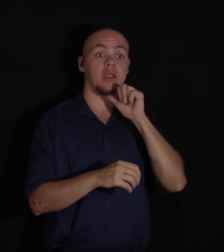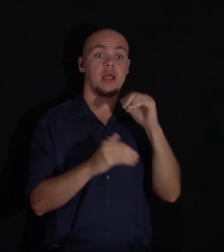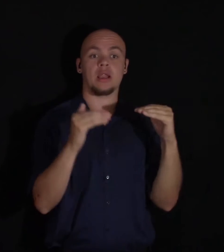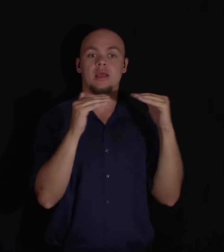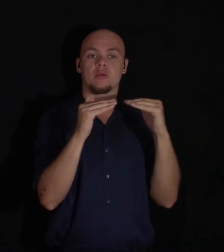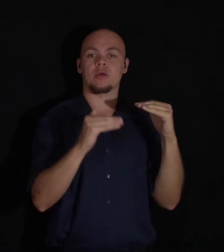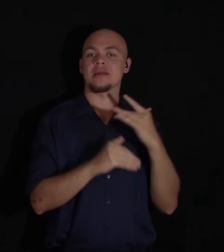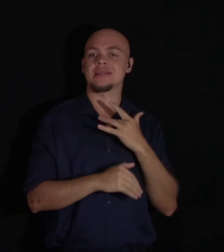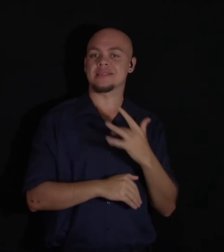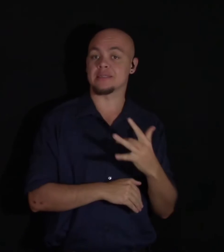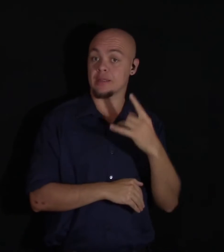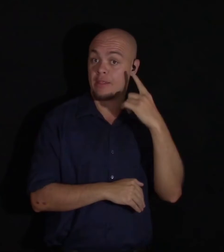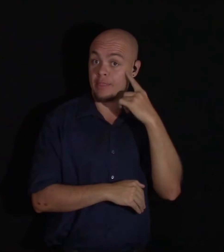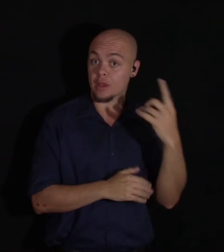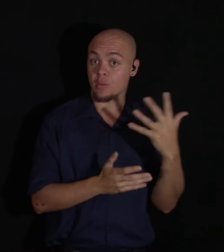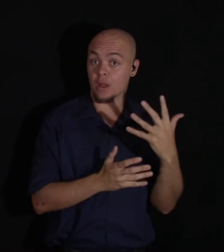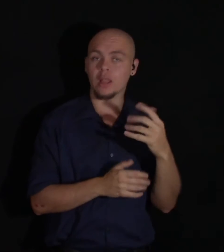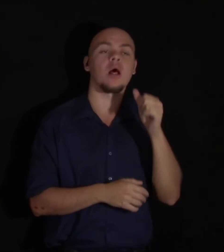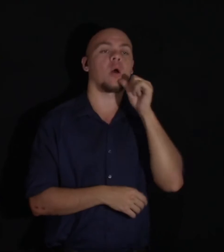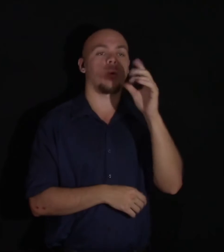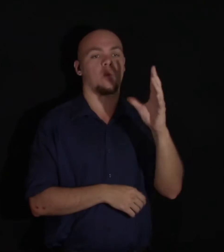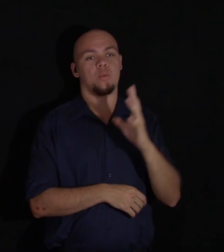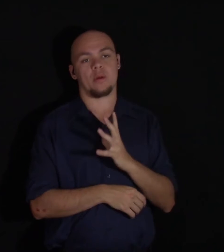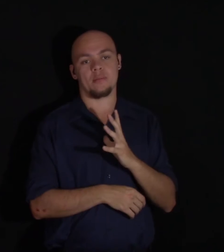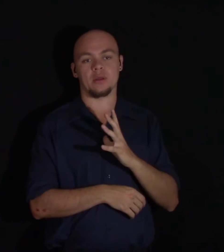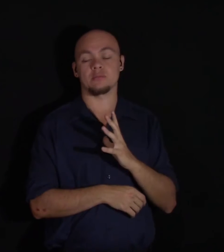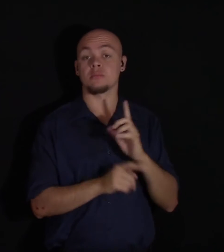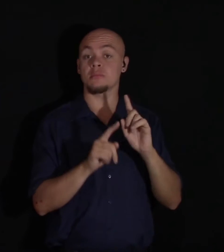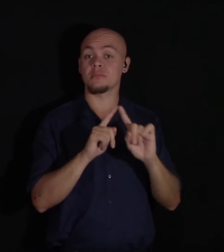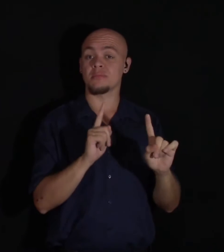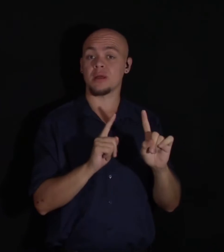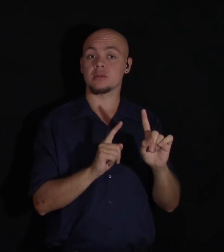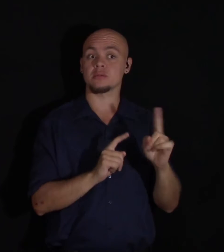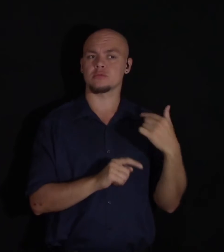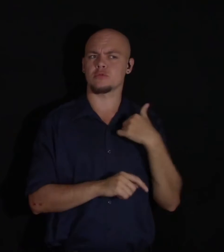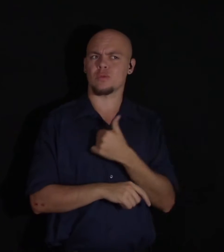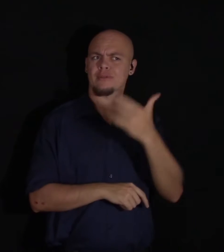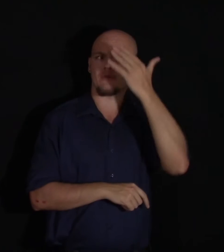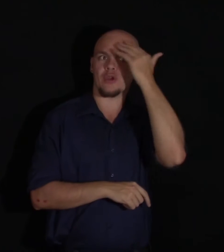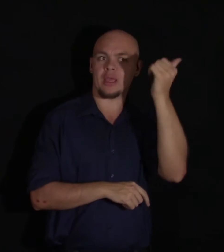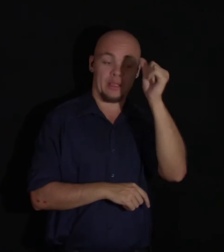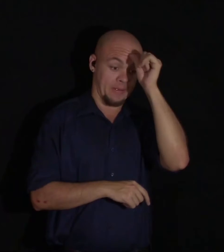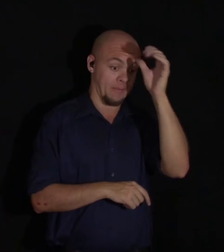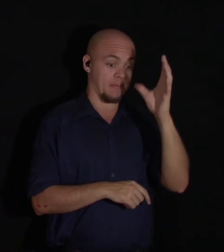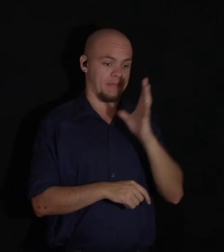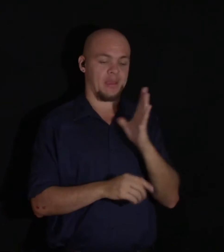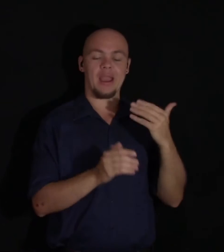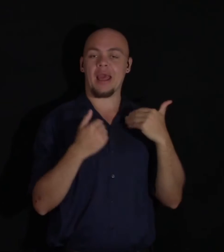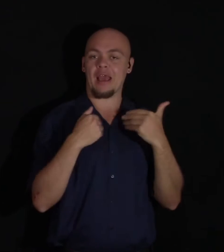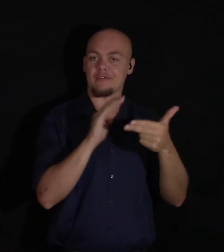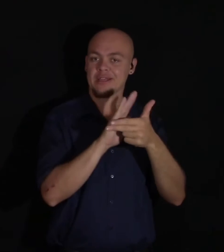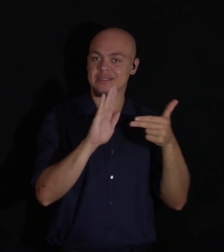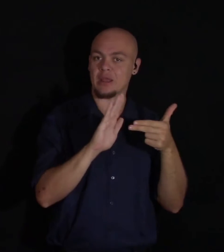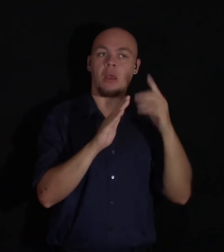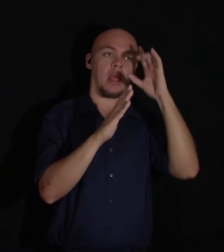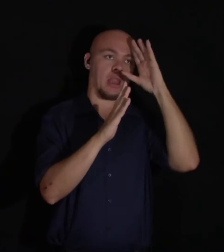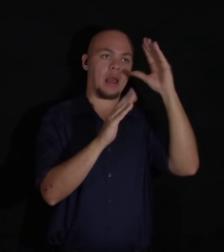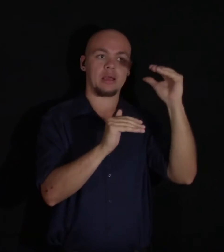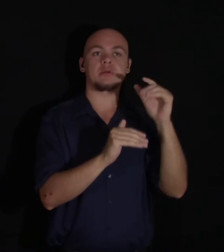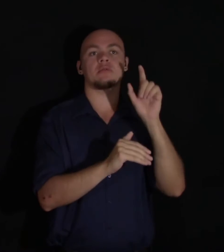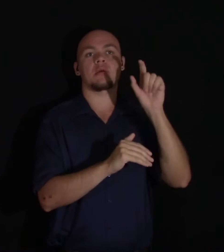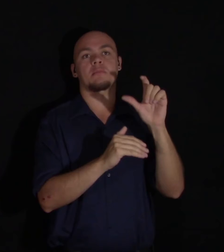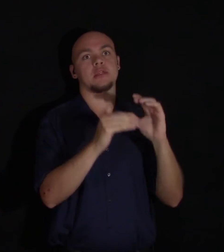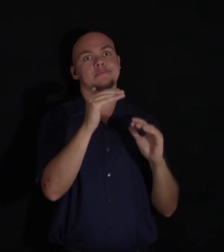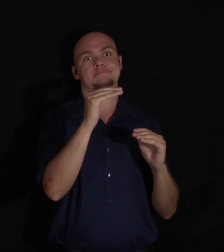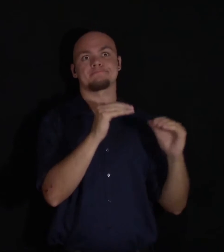would usually think of a woman. However, most of us are forgetting that men also have stereotypes and expectations that they have to live